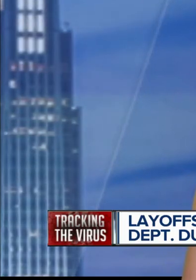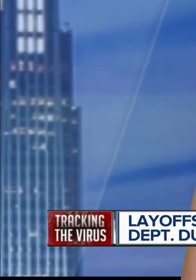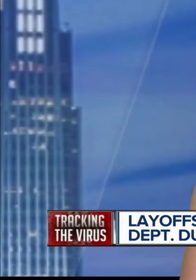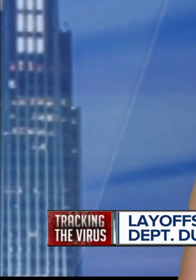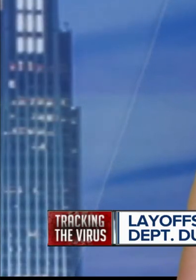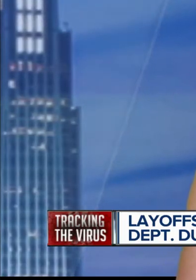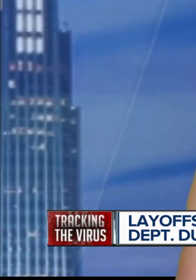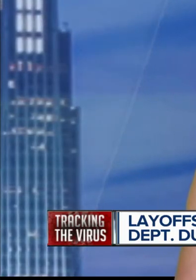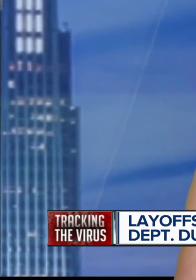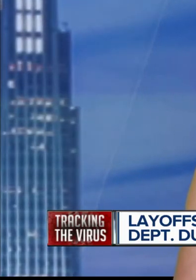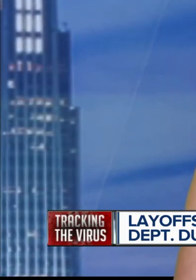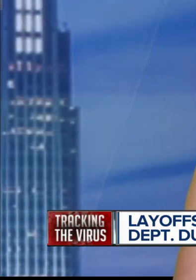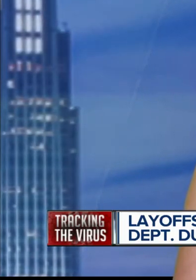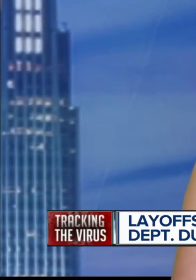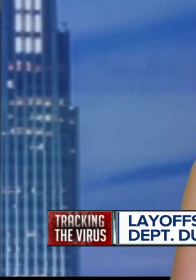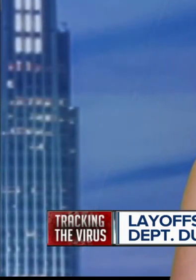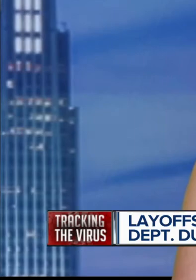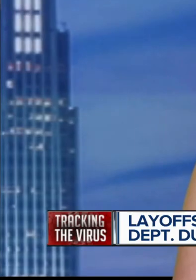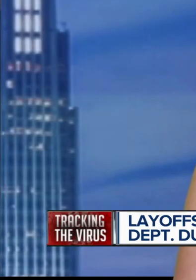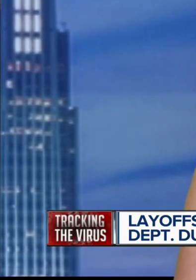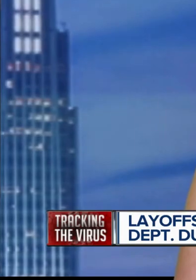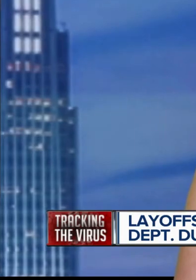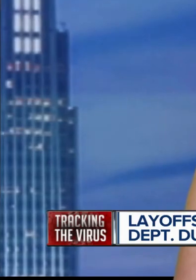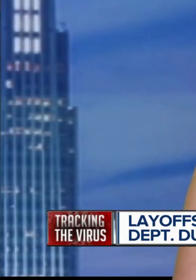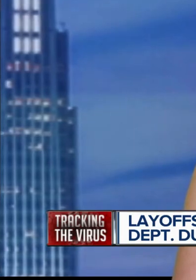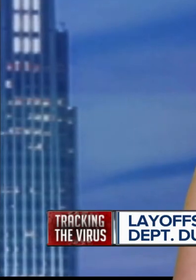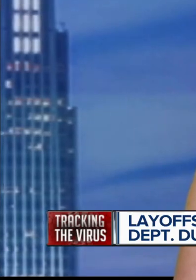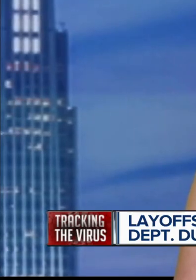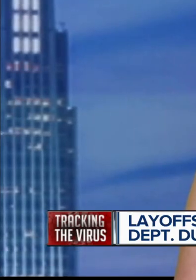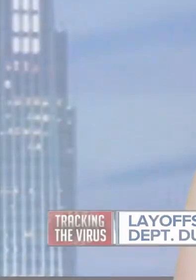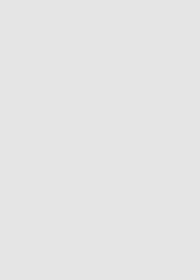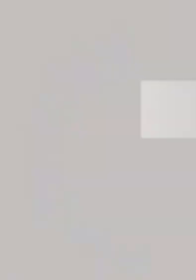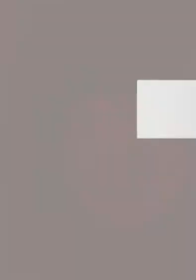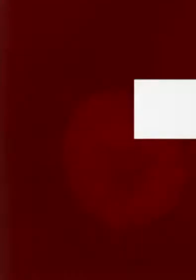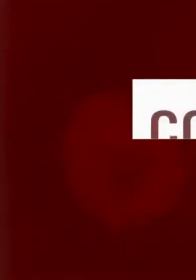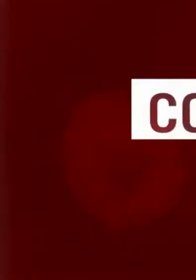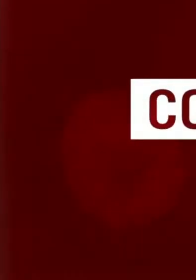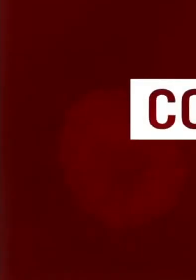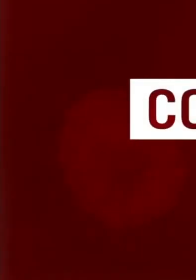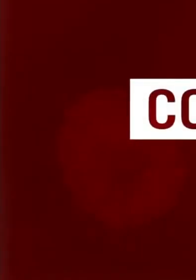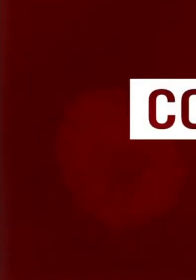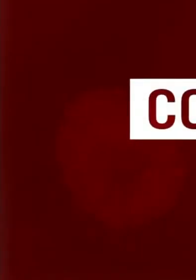Kipper tells us how that could hurt Omaha and how a bill in Congress could fix that.